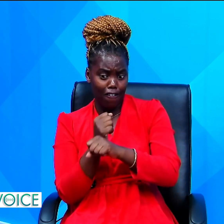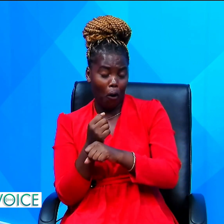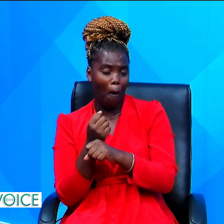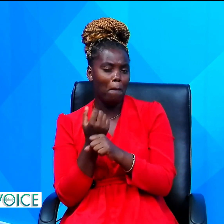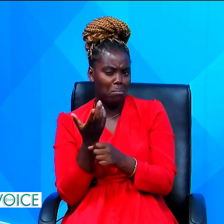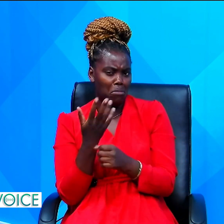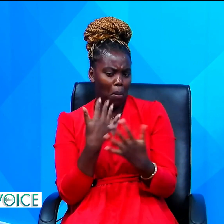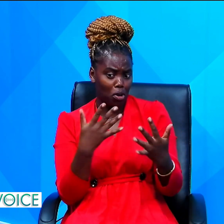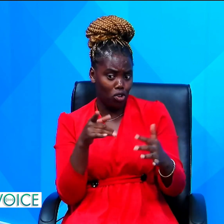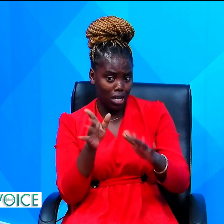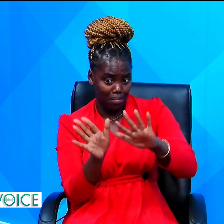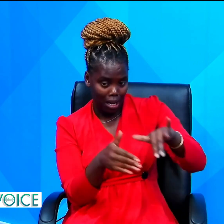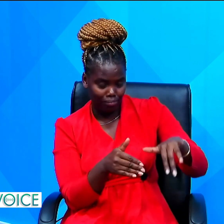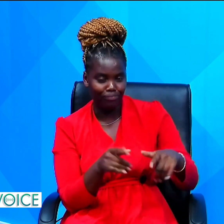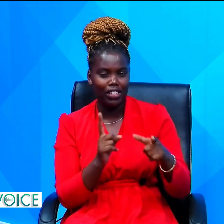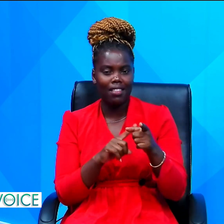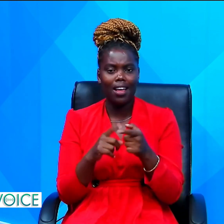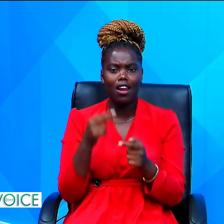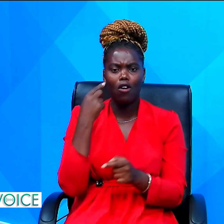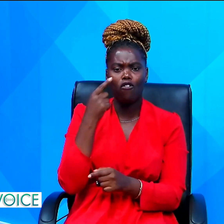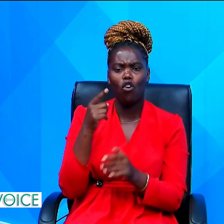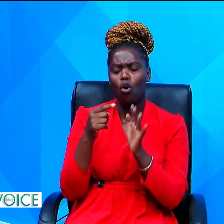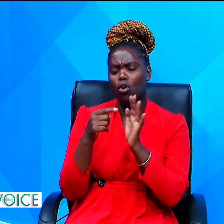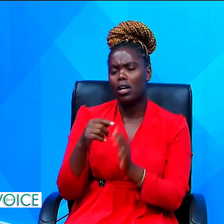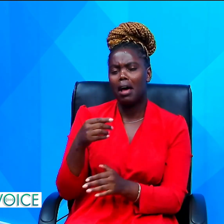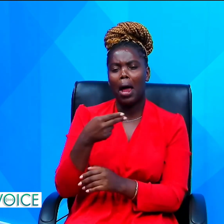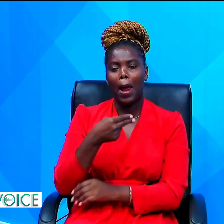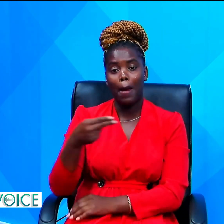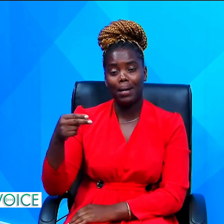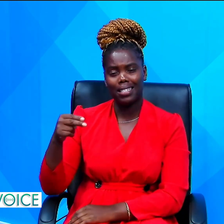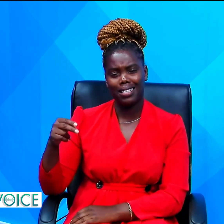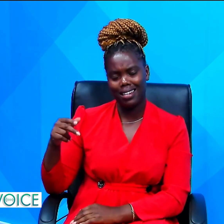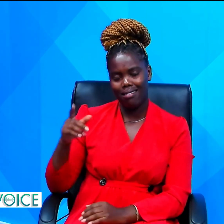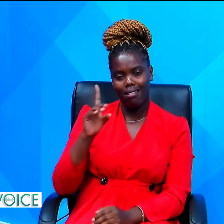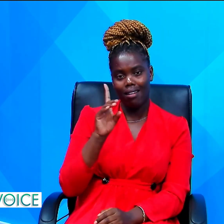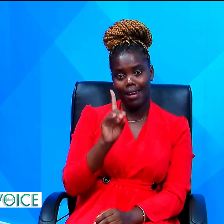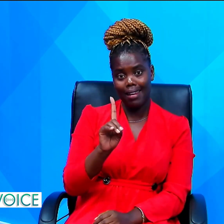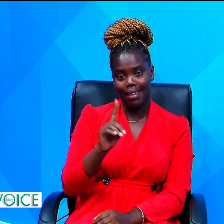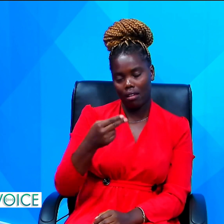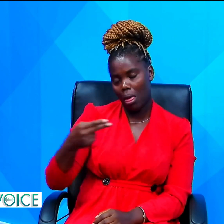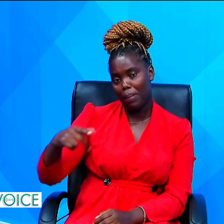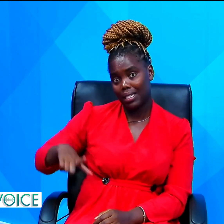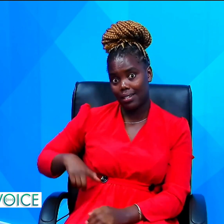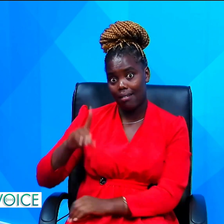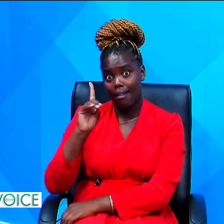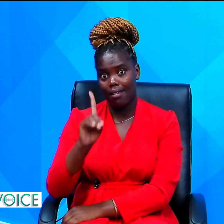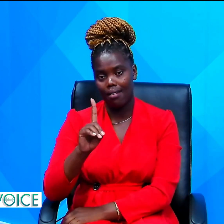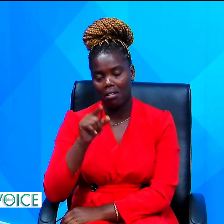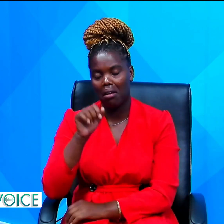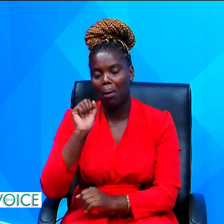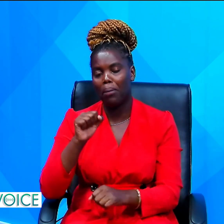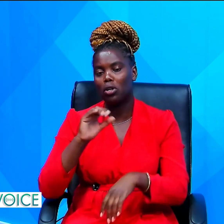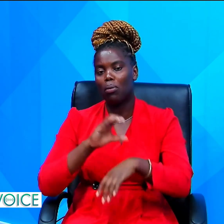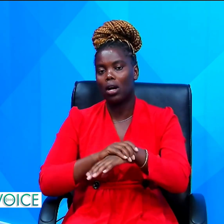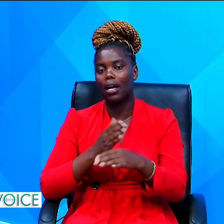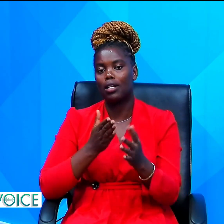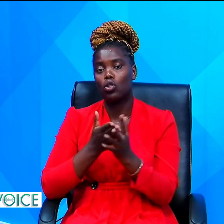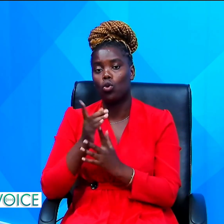you can get through unsafe objects. Hepatitis D you can get